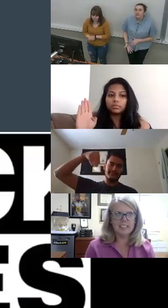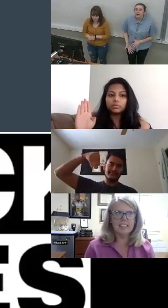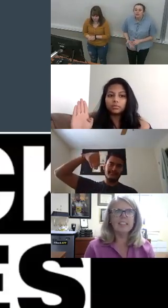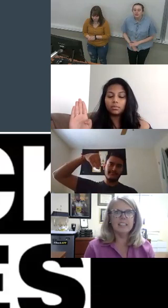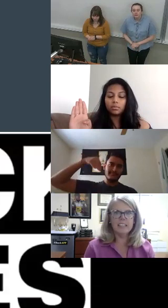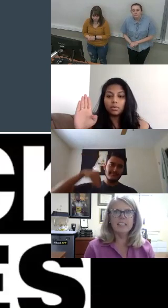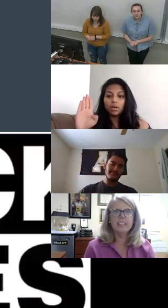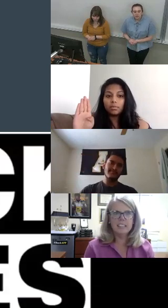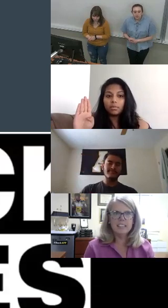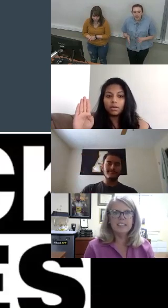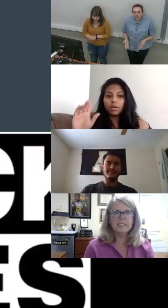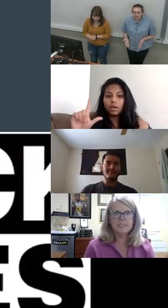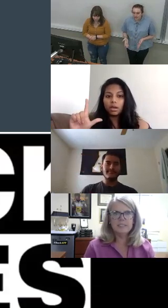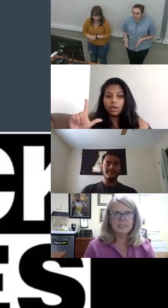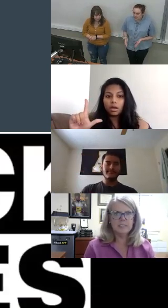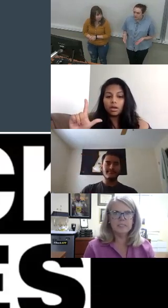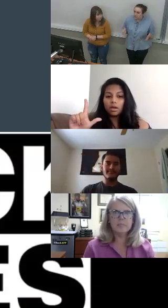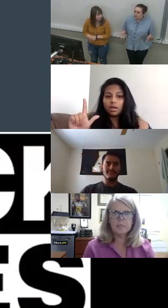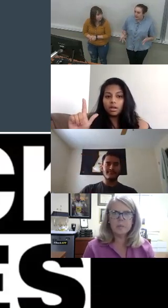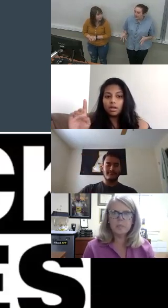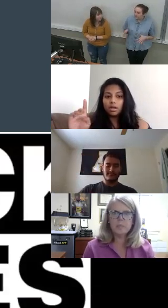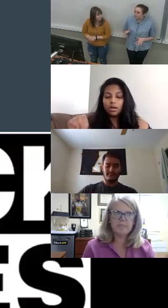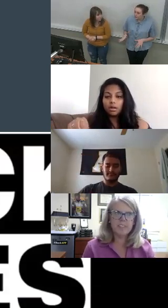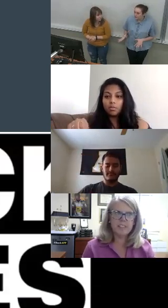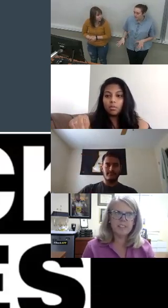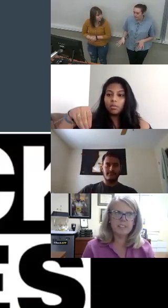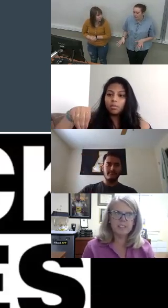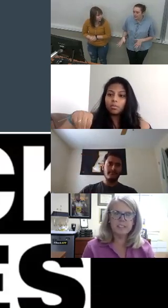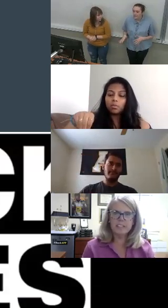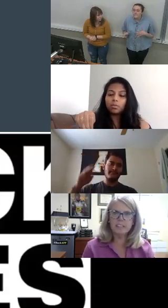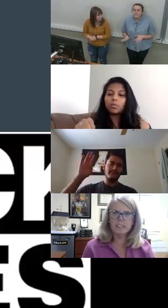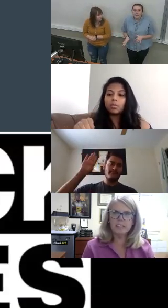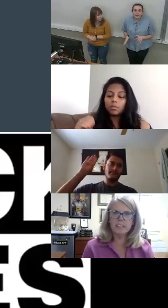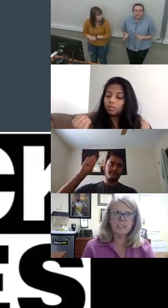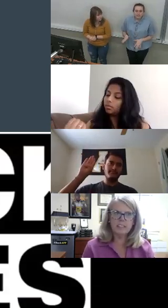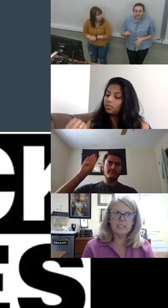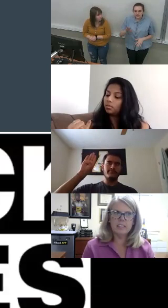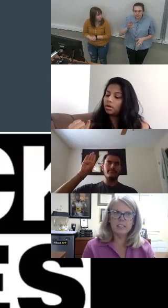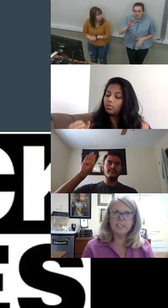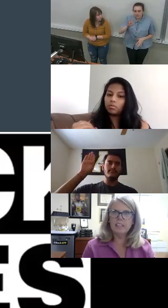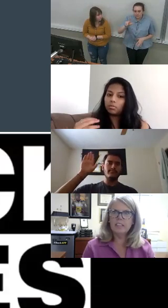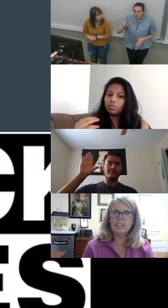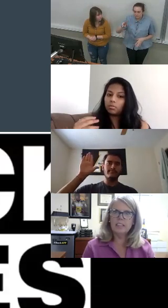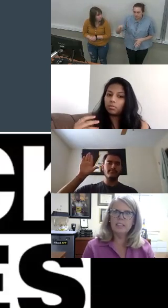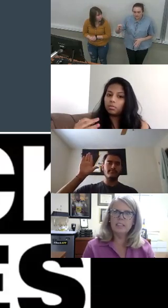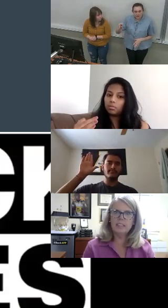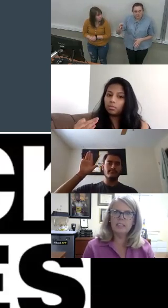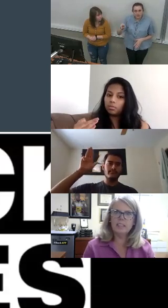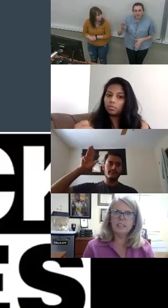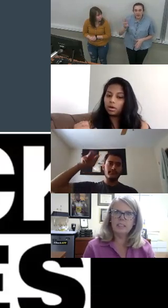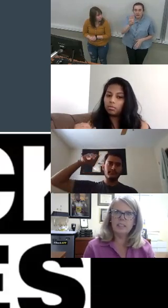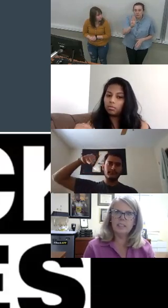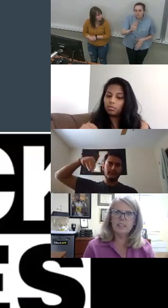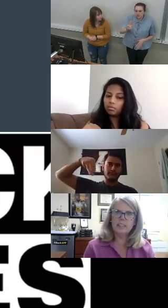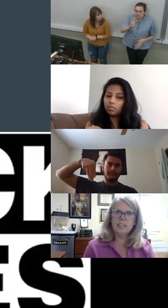acronym BLM. So with acronyms, you have the finger spelling, but instead of just finger